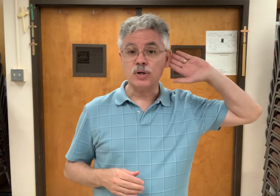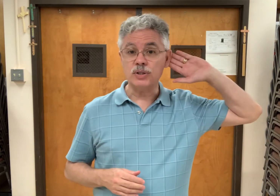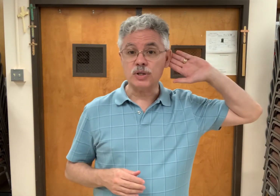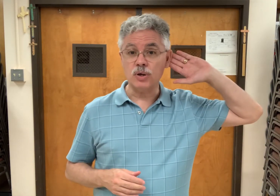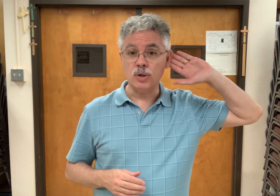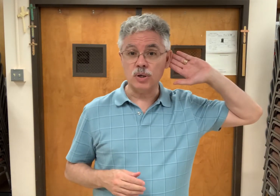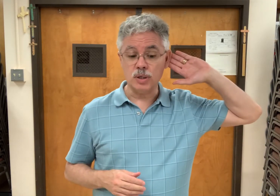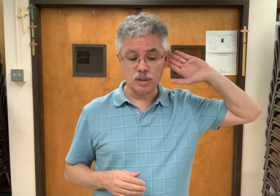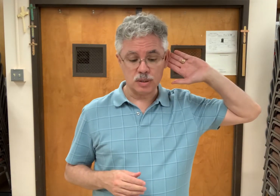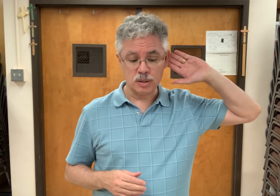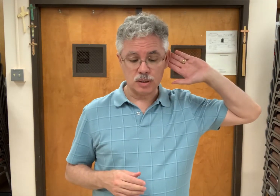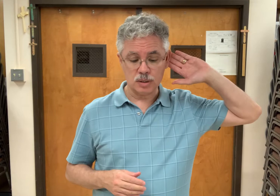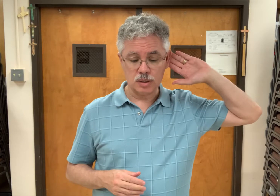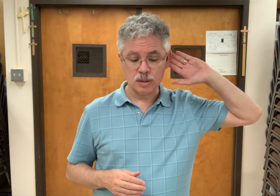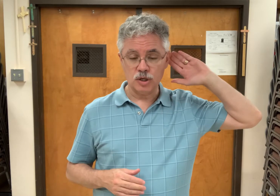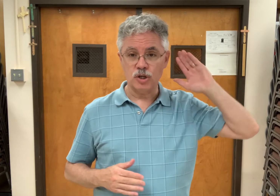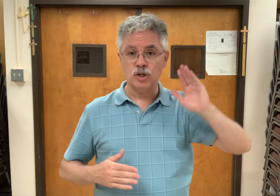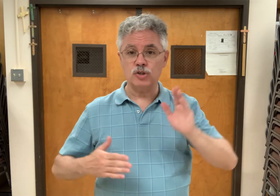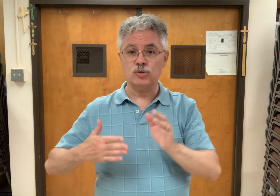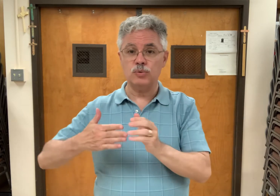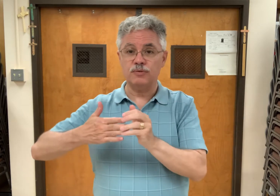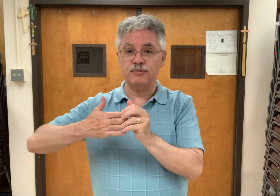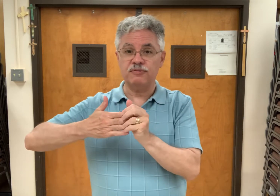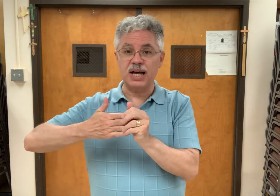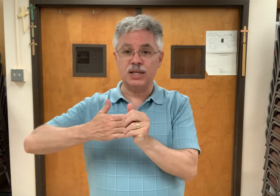the call to follow